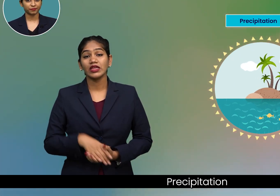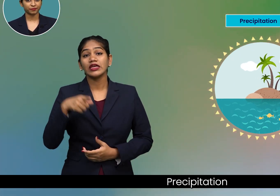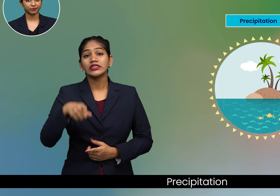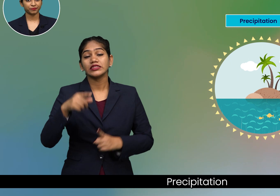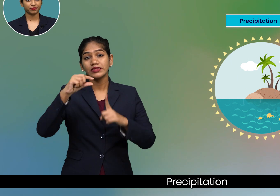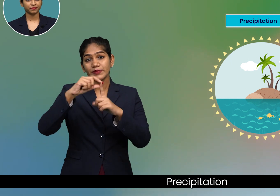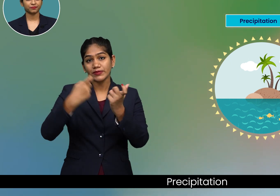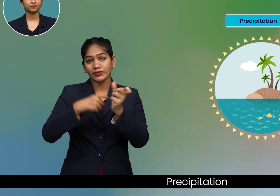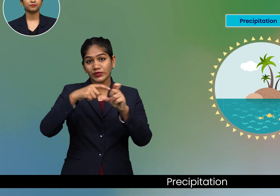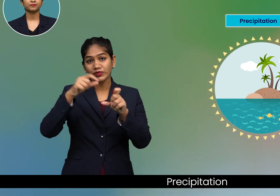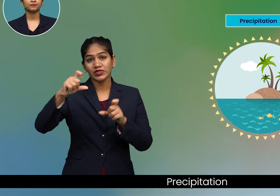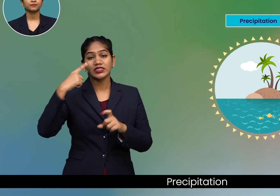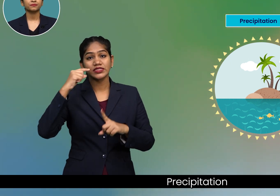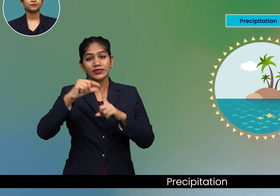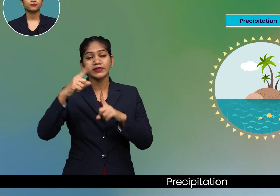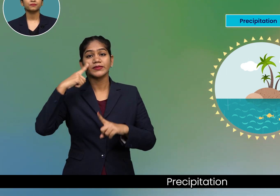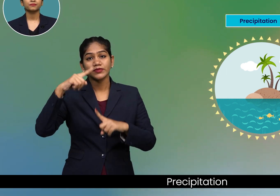Precipitation.